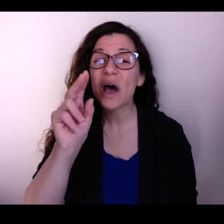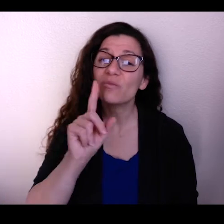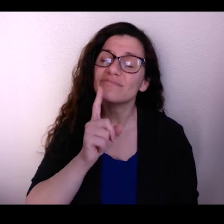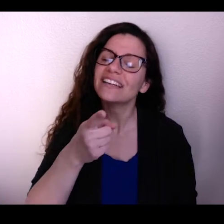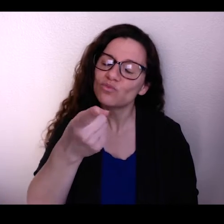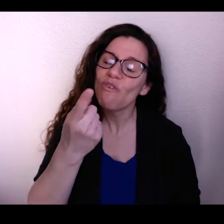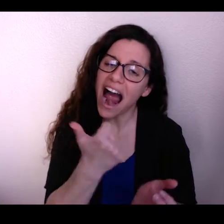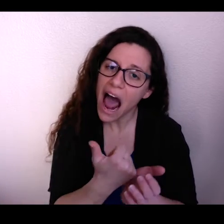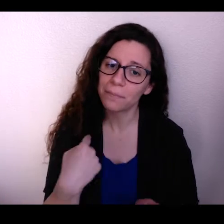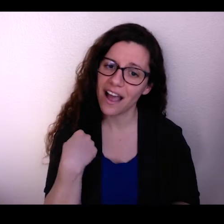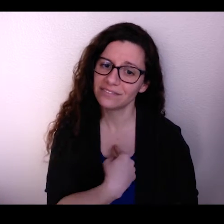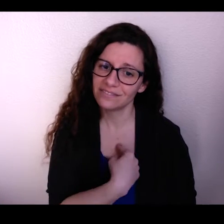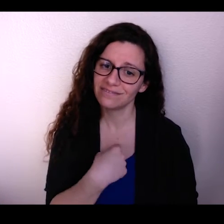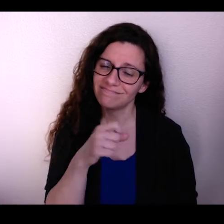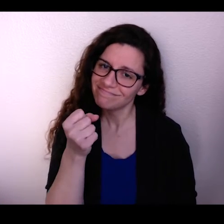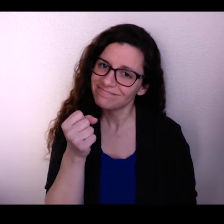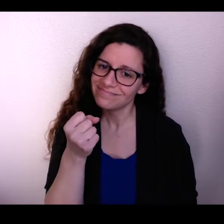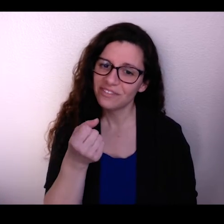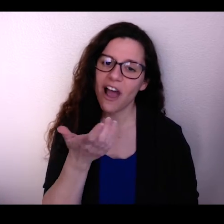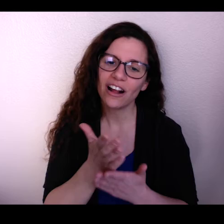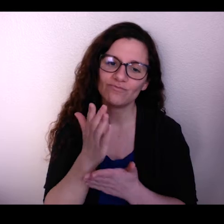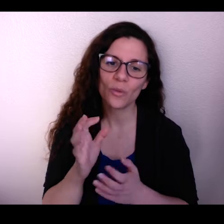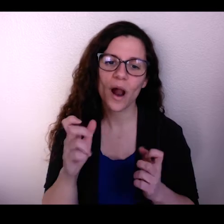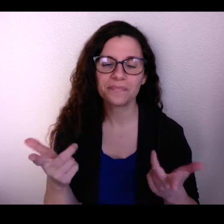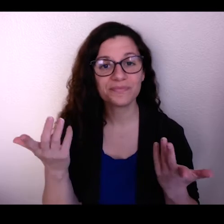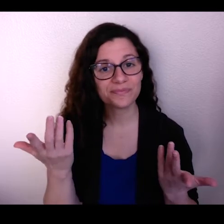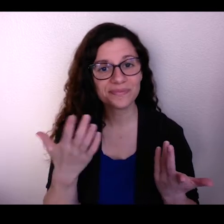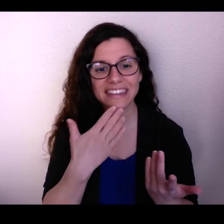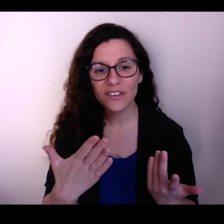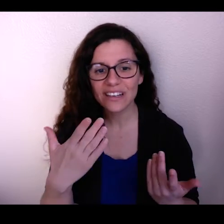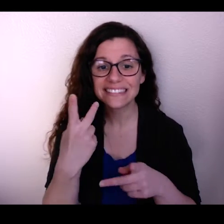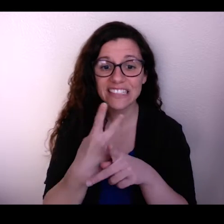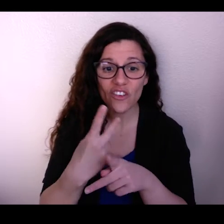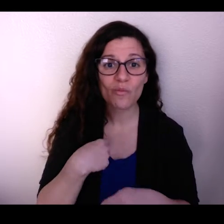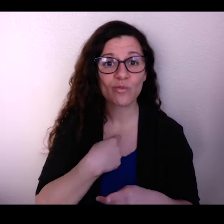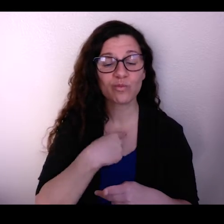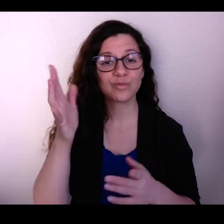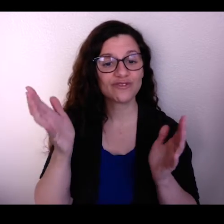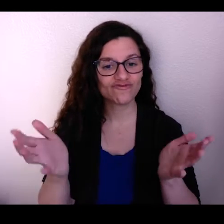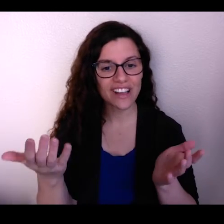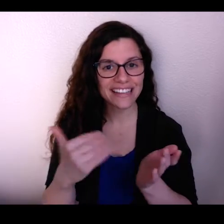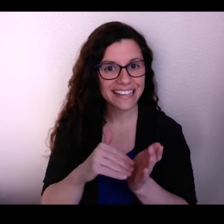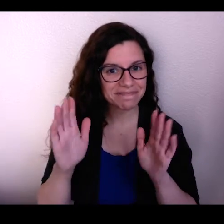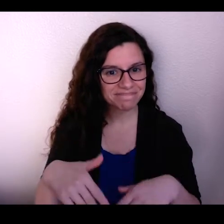No, really, you're the one helping us. Yeah. All right. Well, you take care. We'll talk. Bye then.